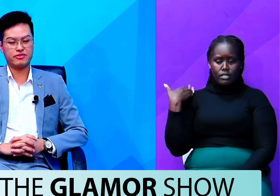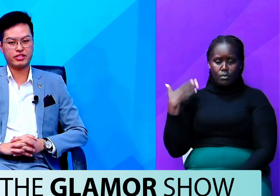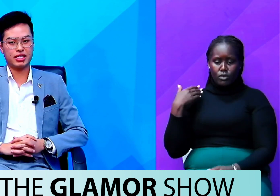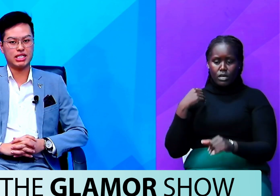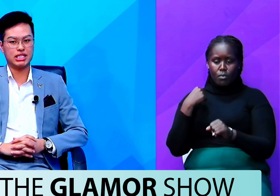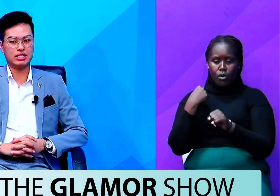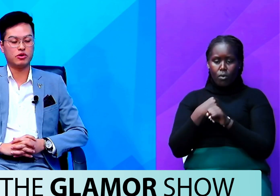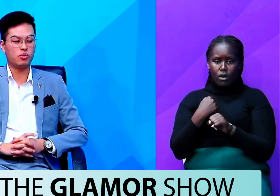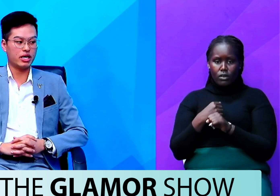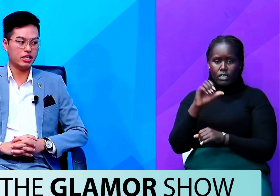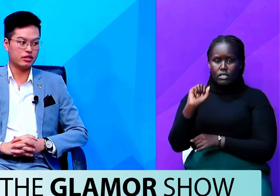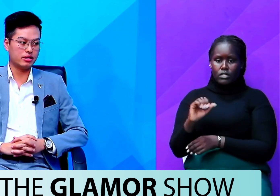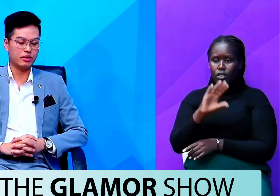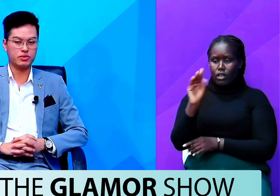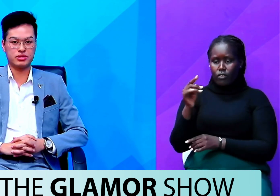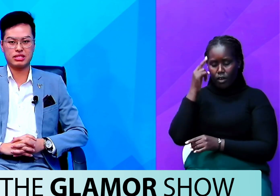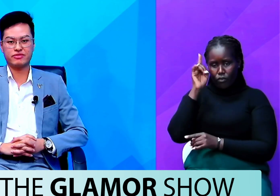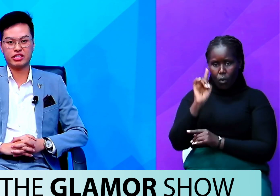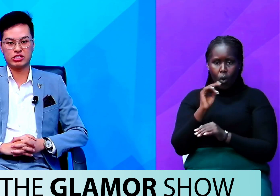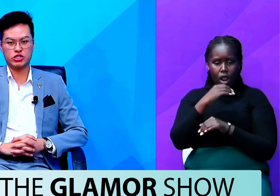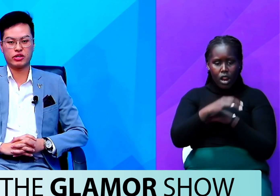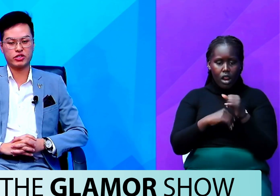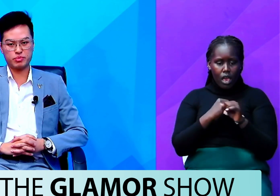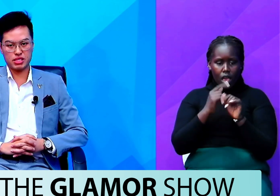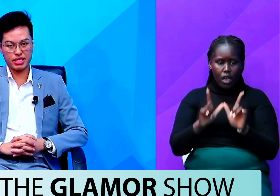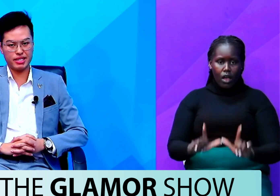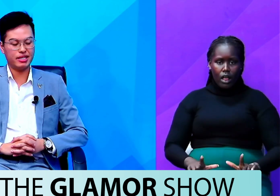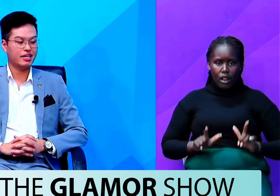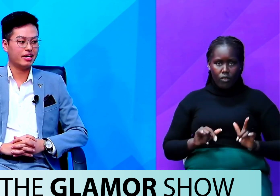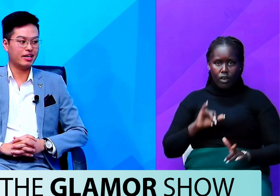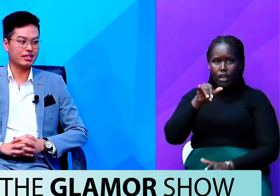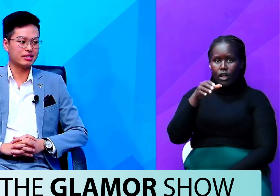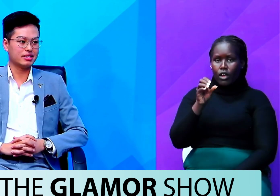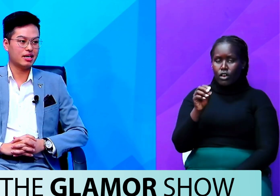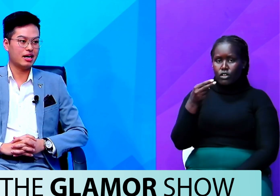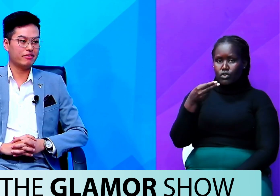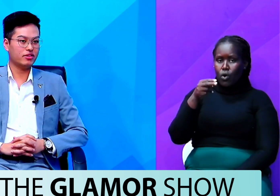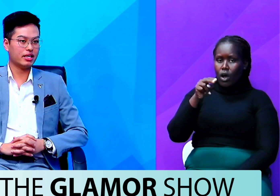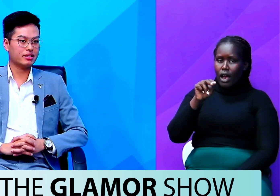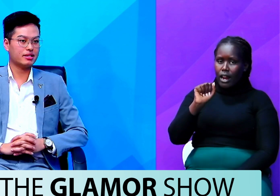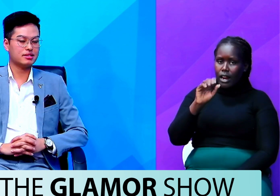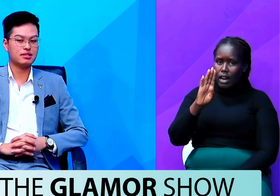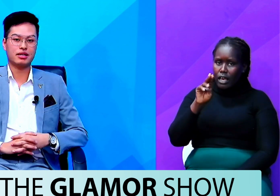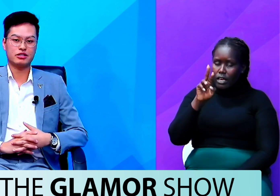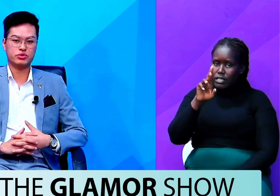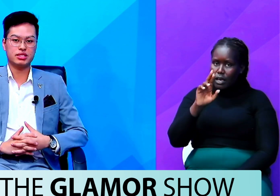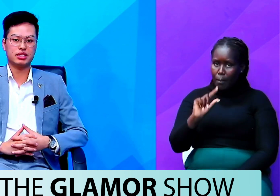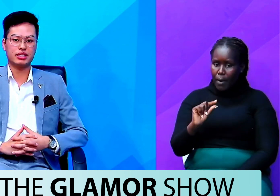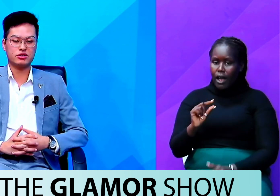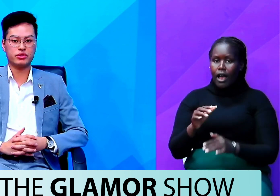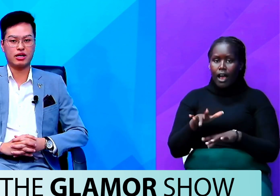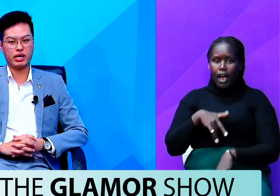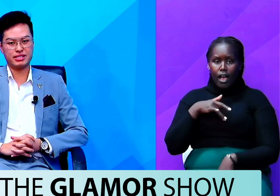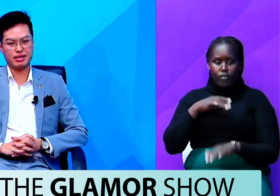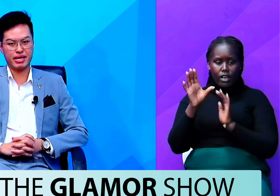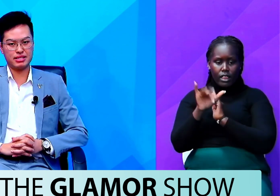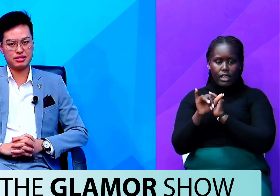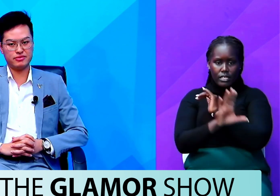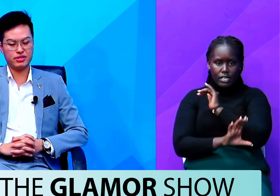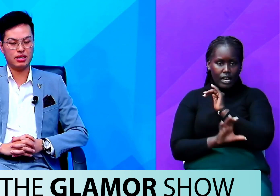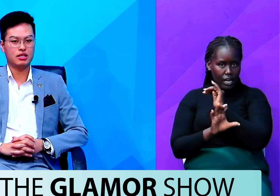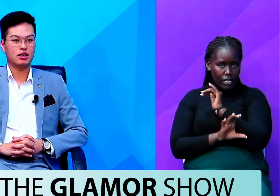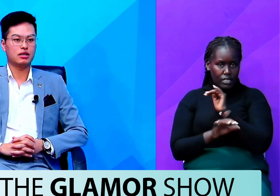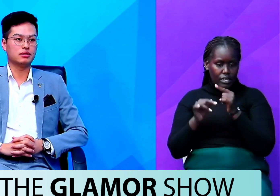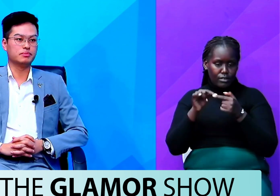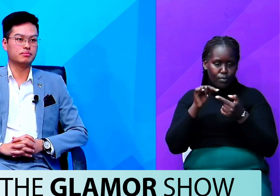South Africa for 1 year. I was living in Johannesburg, and I feel like that country, the industry are quite